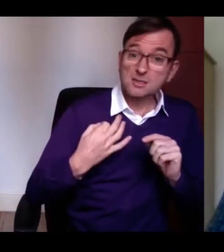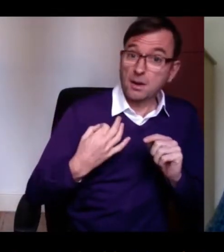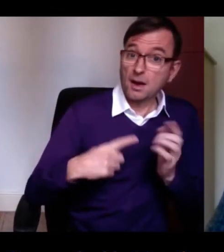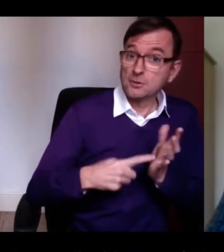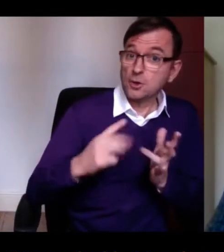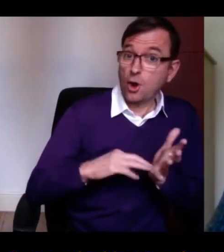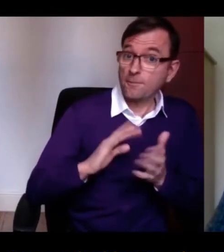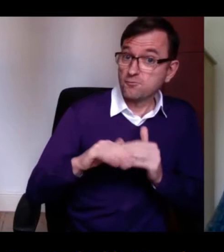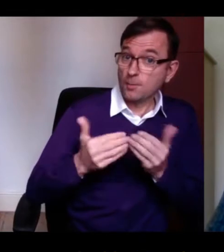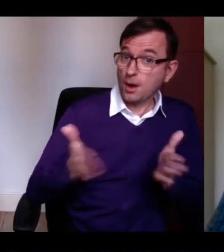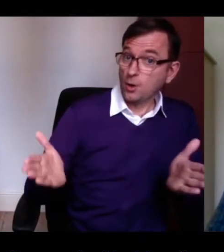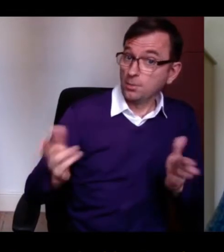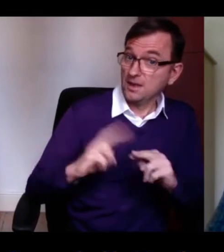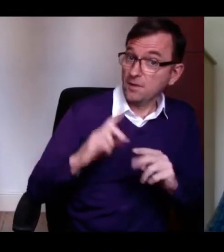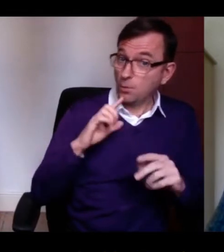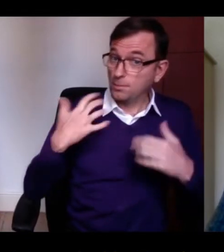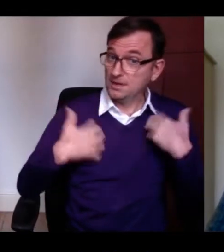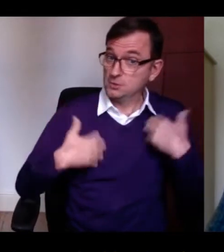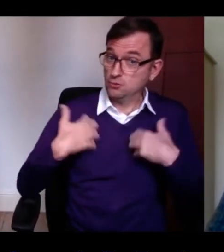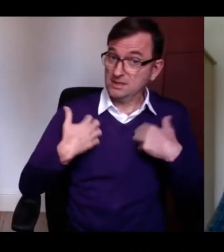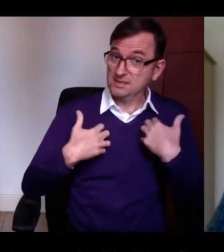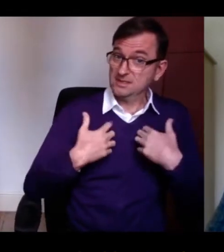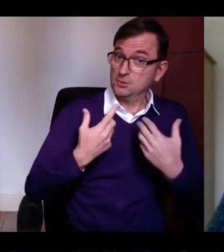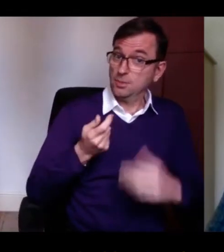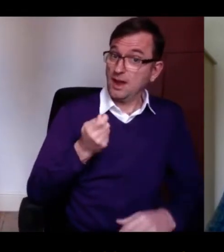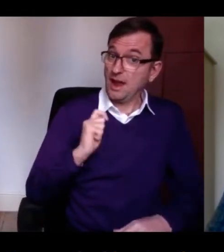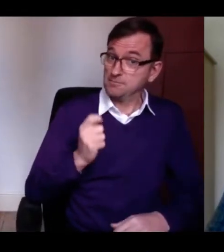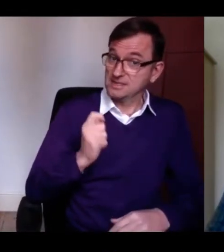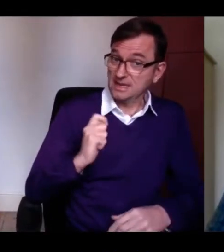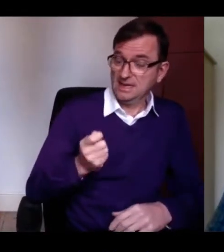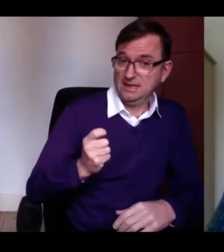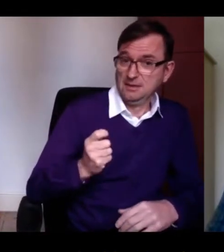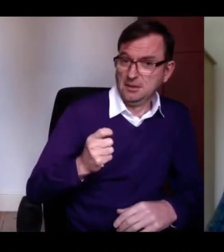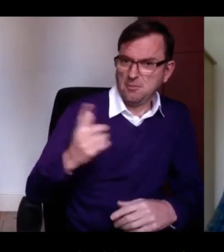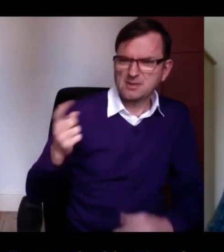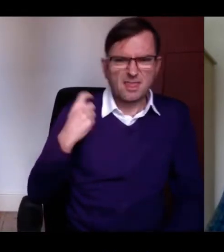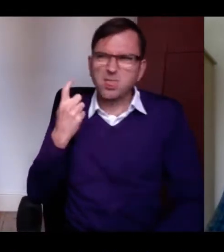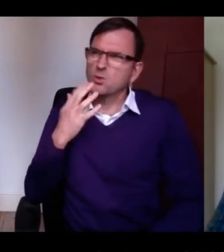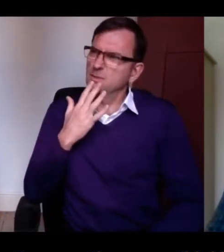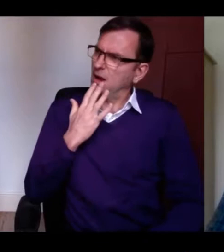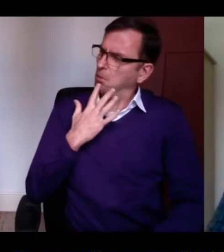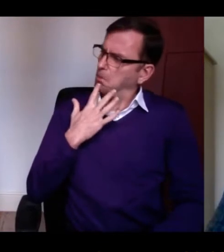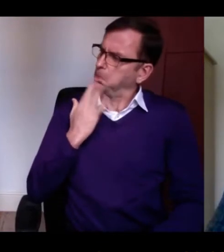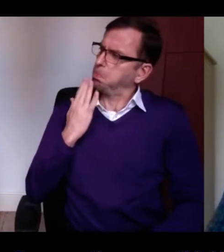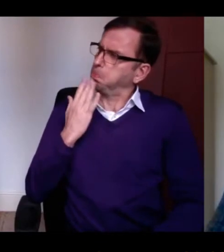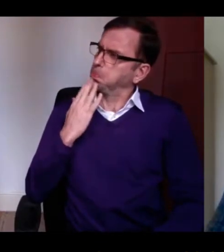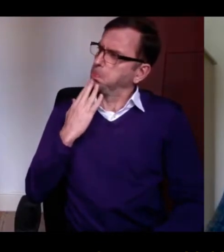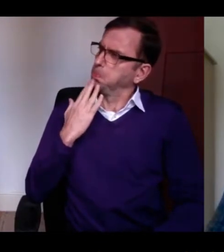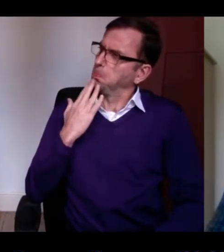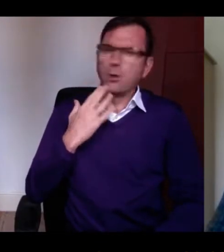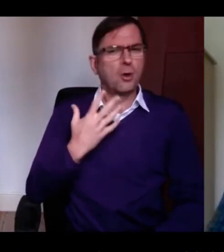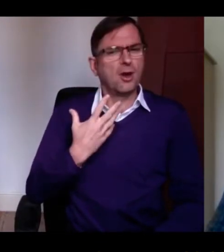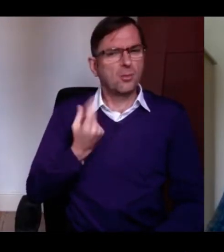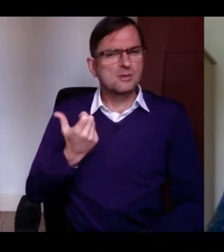I was asked by Tom from Open if I would be interested in being the MC, accessibility, because they were thinking,